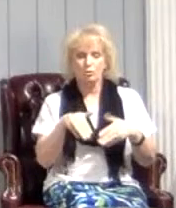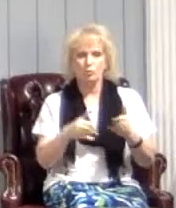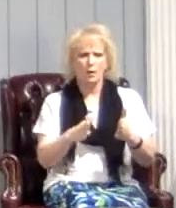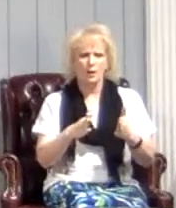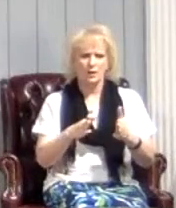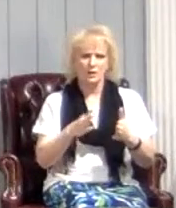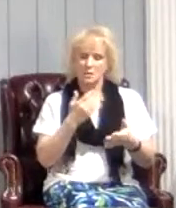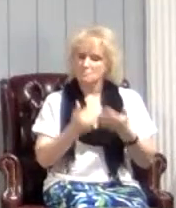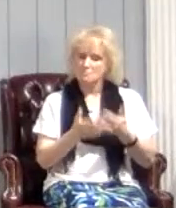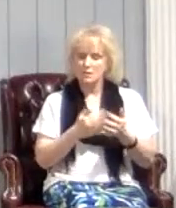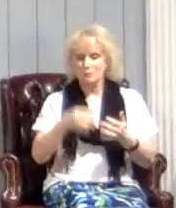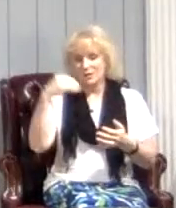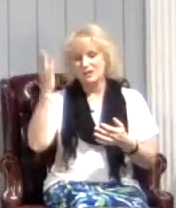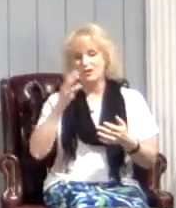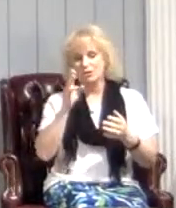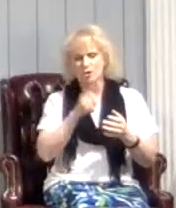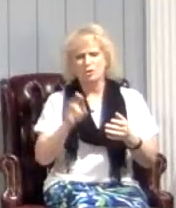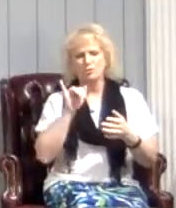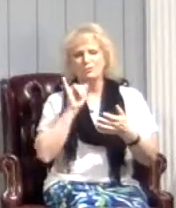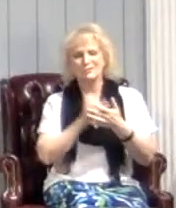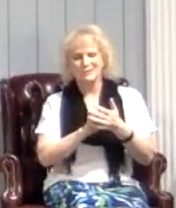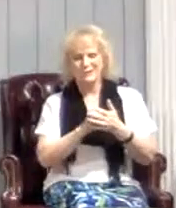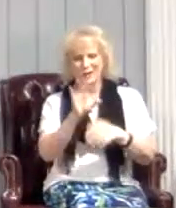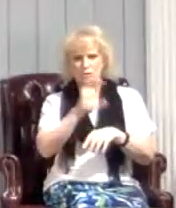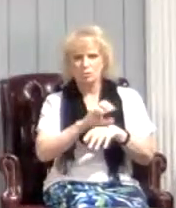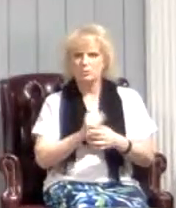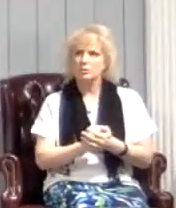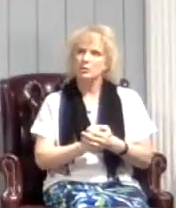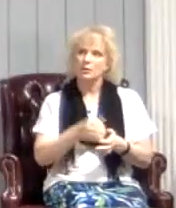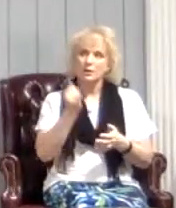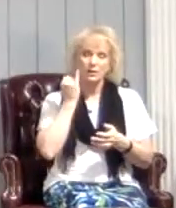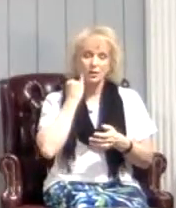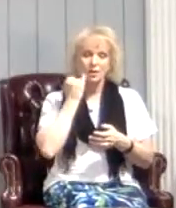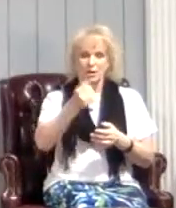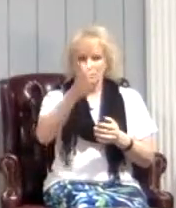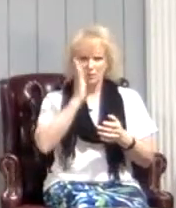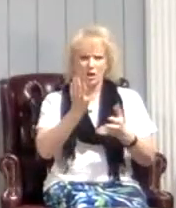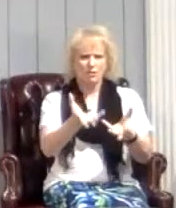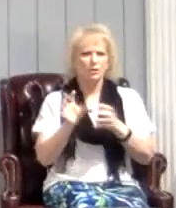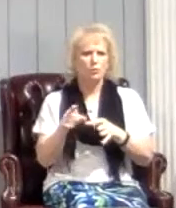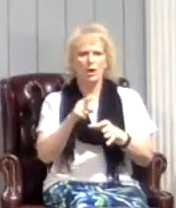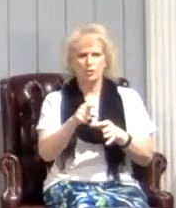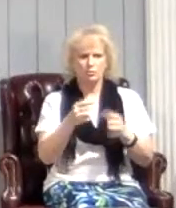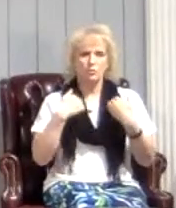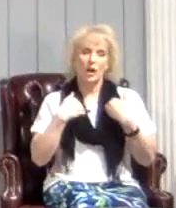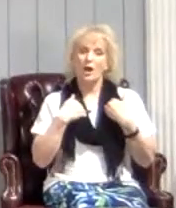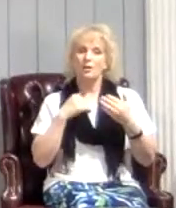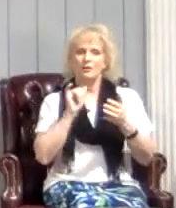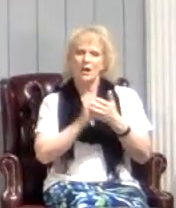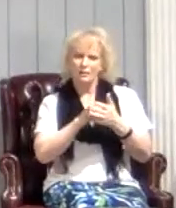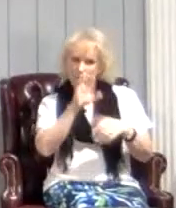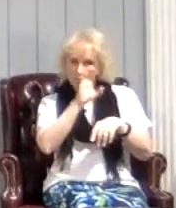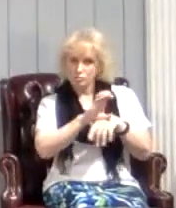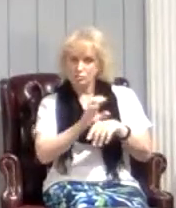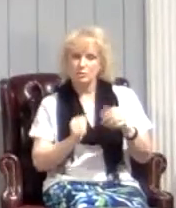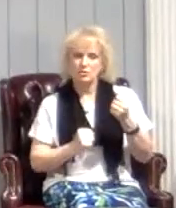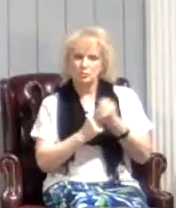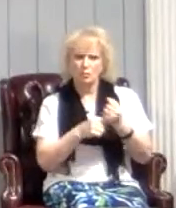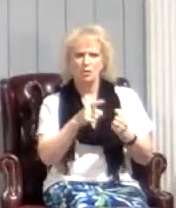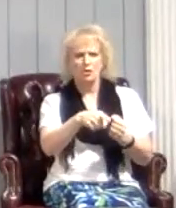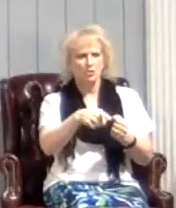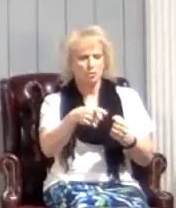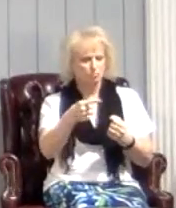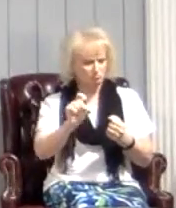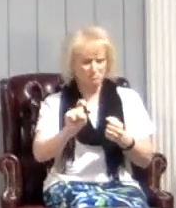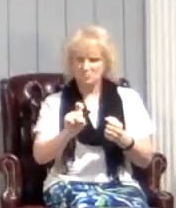use that church. You don't need that. If God doesn't want you to have that church's support, you don't need that church's support. God